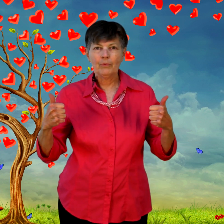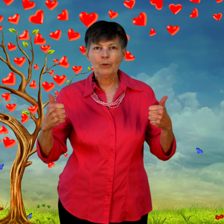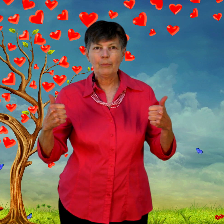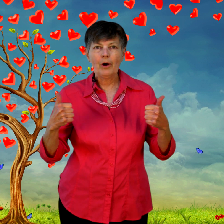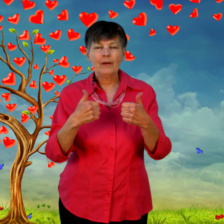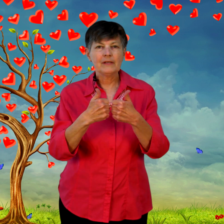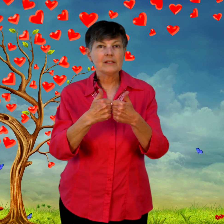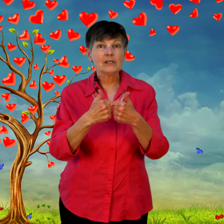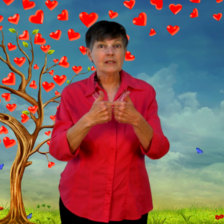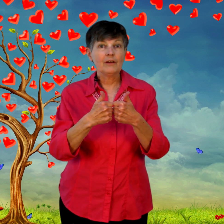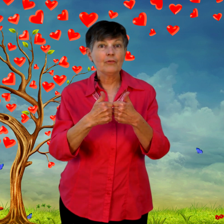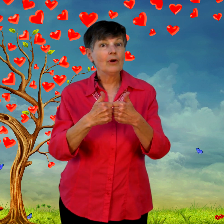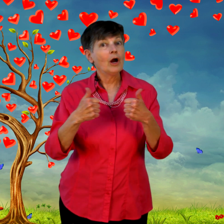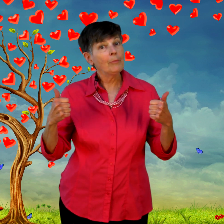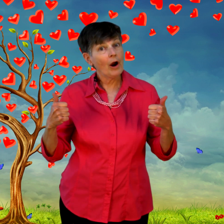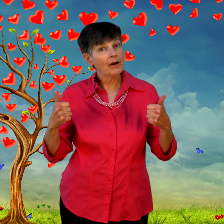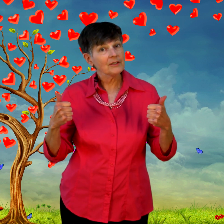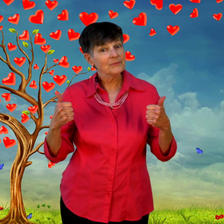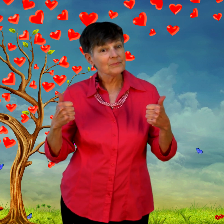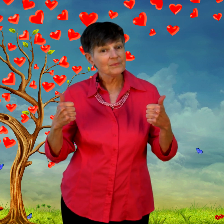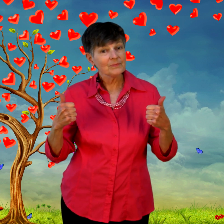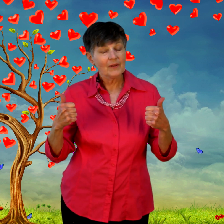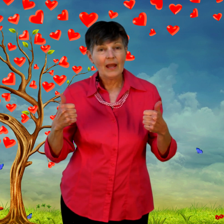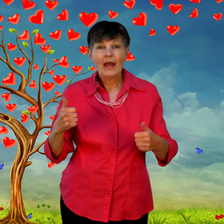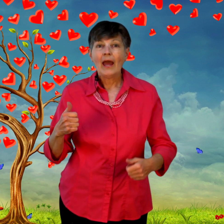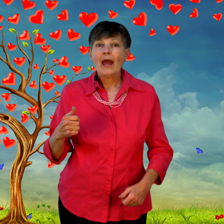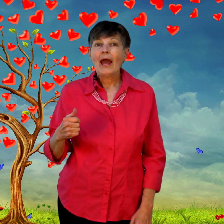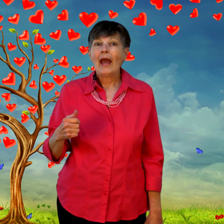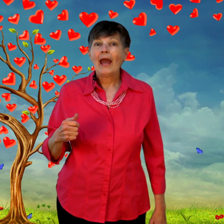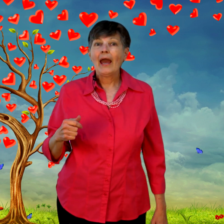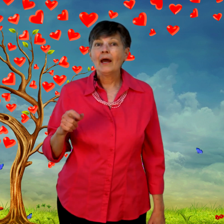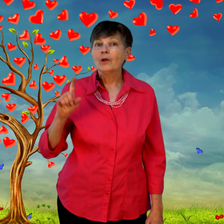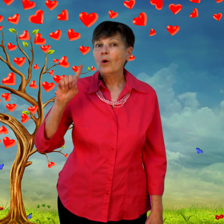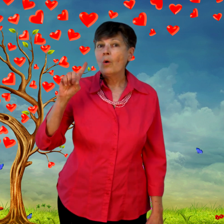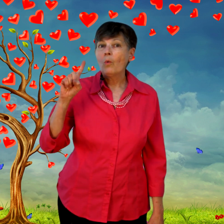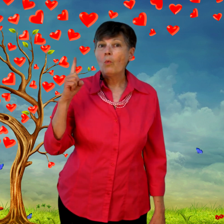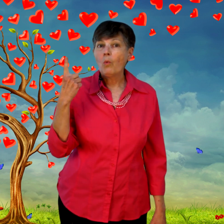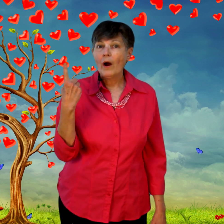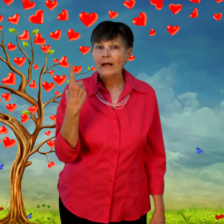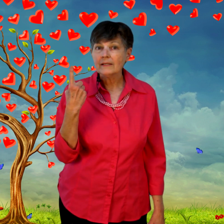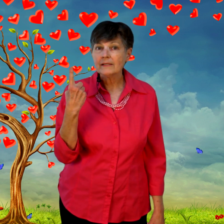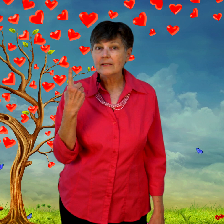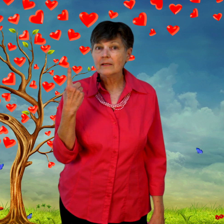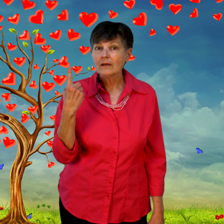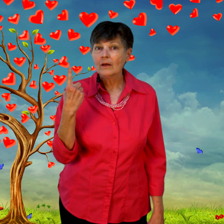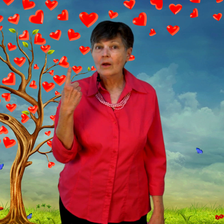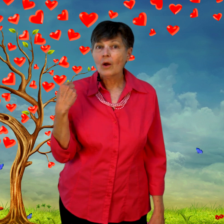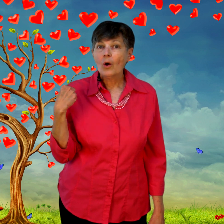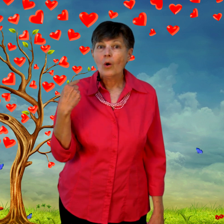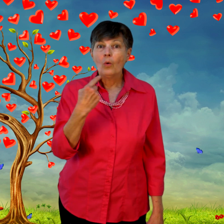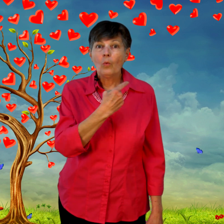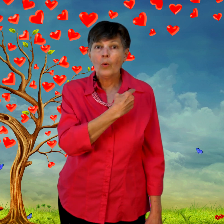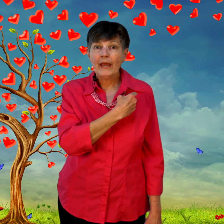pull them apart. This is a sign for apart. And once